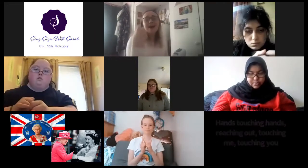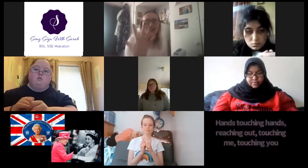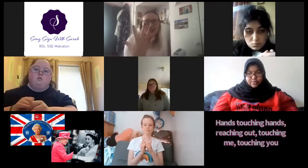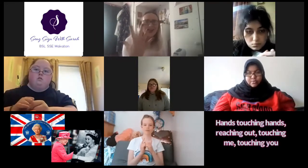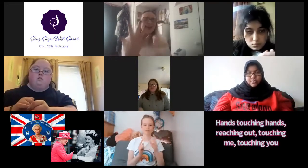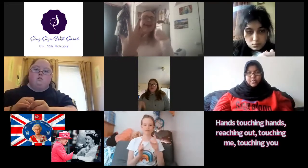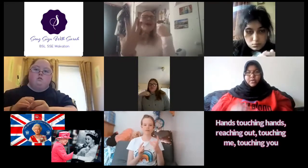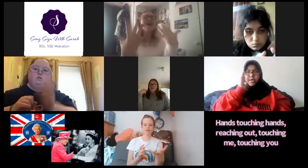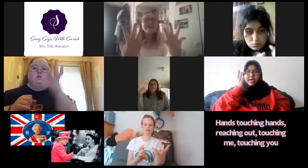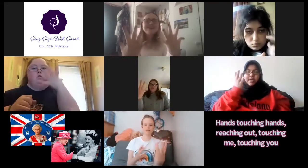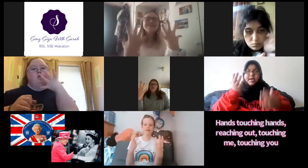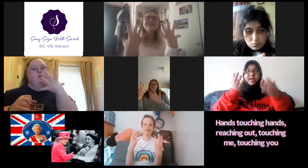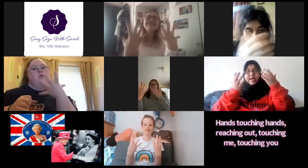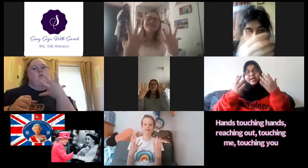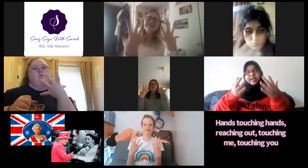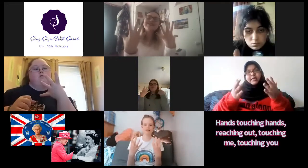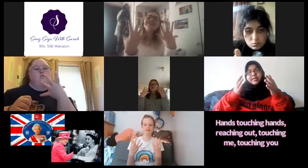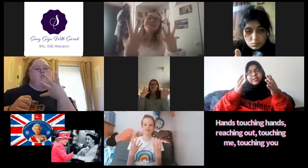Hands